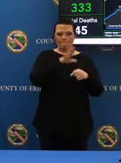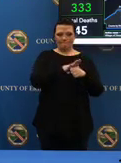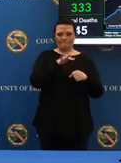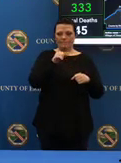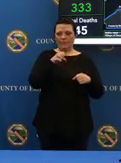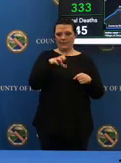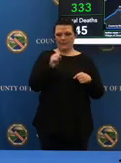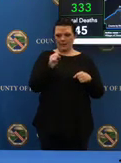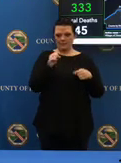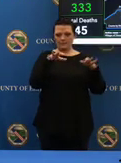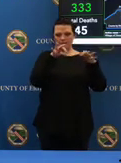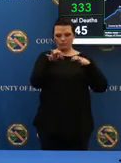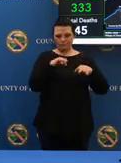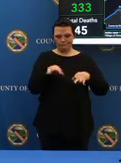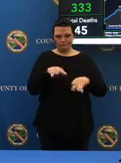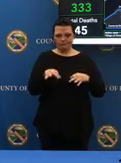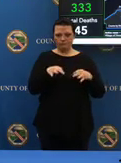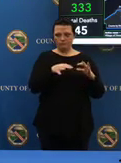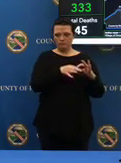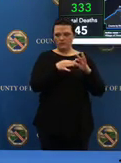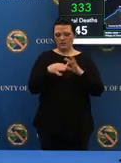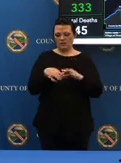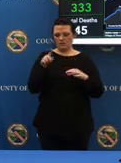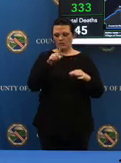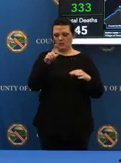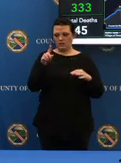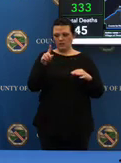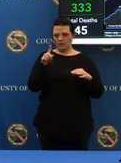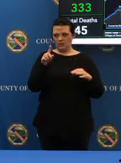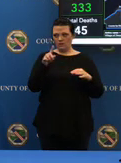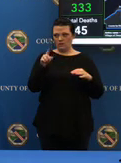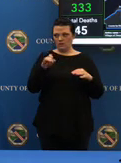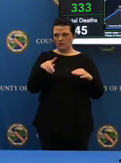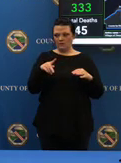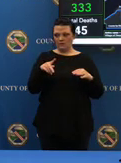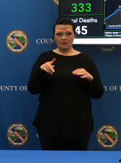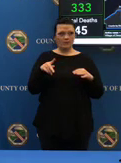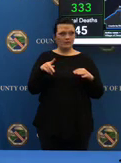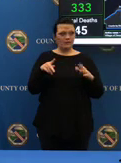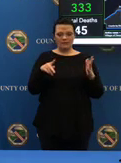the breakdown in terms of zip codes and